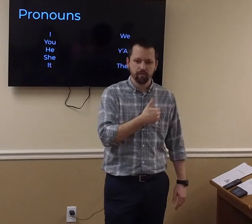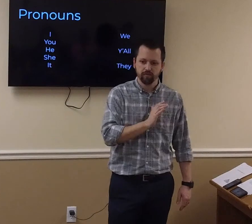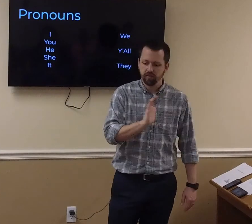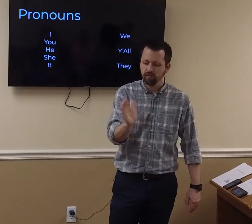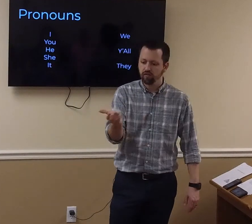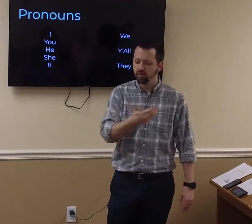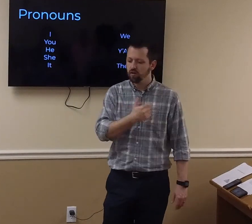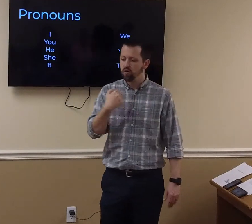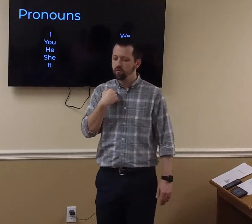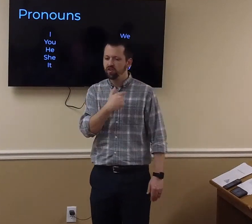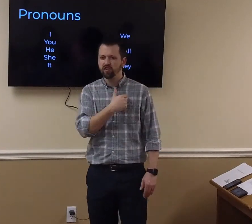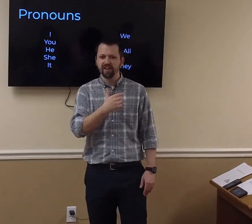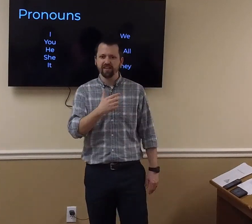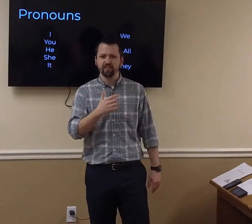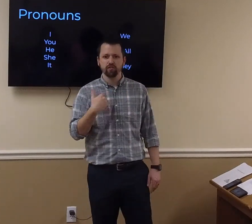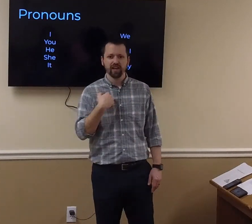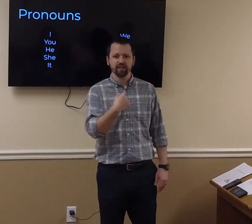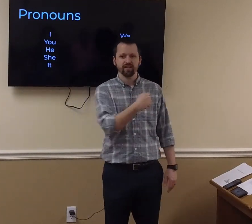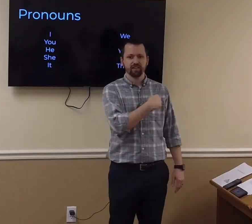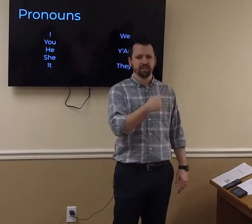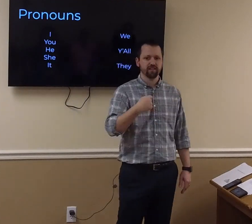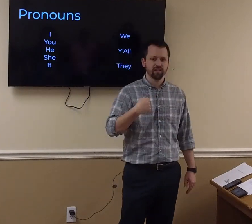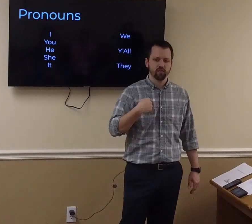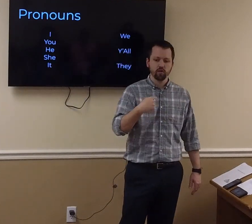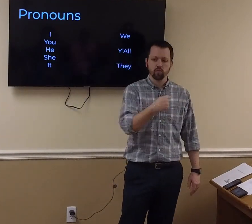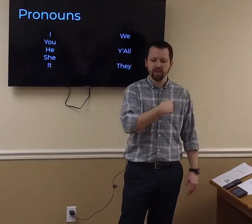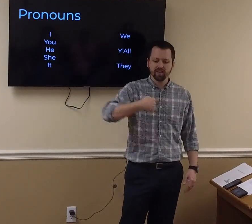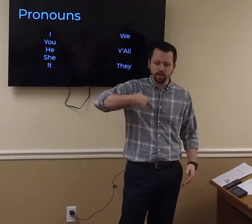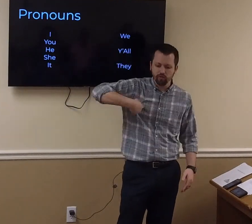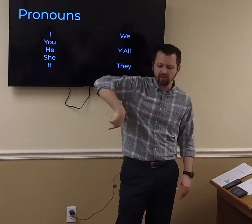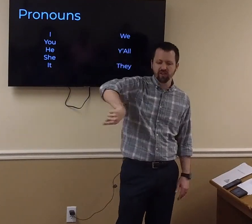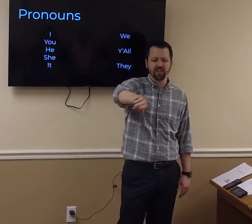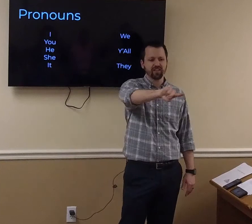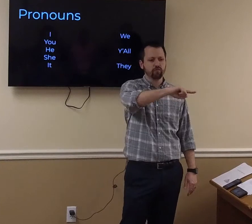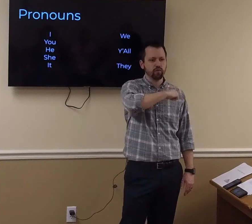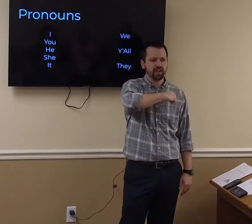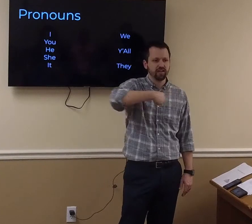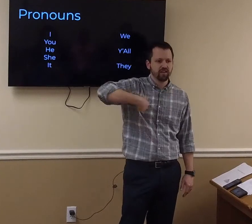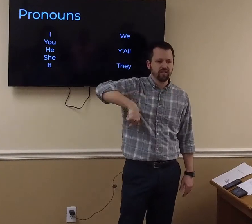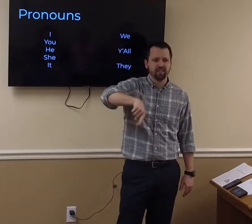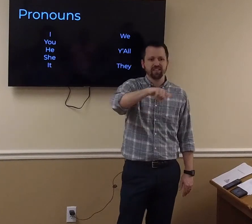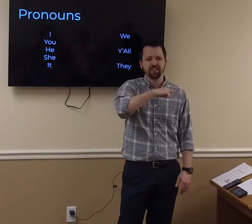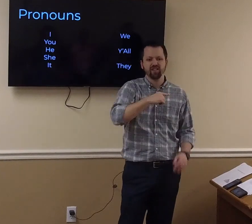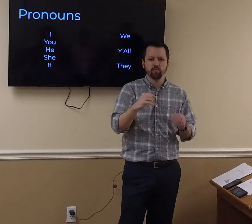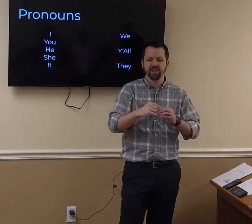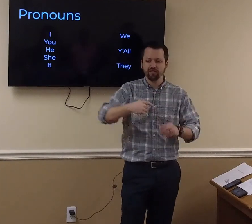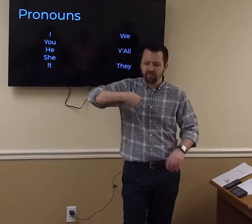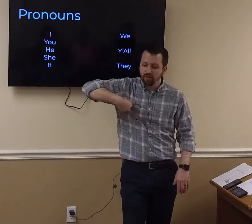over. There's a lot of signs that do that. Yeah. So we sometimes you'll see it done like this. We. That's sometimes more like an emphasis, like